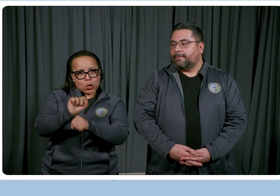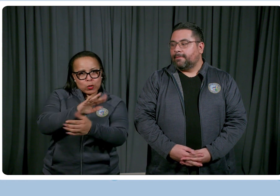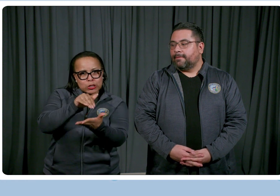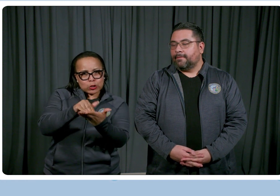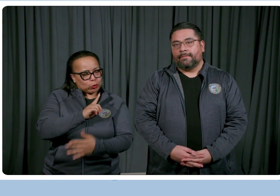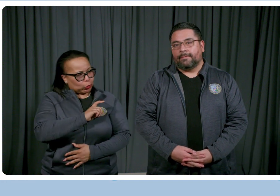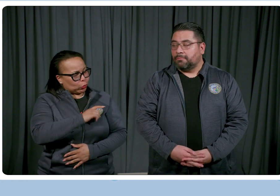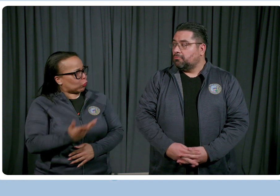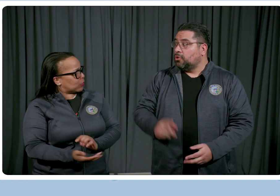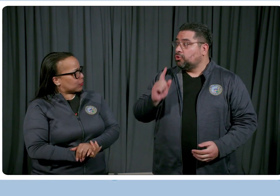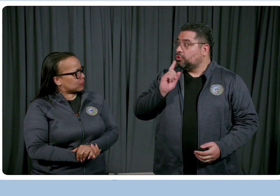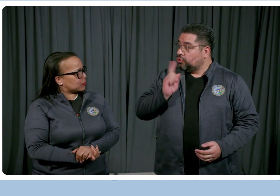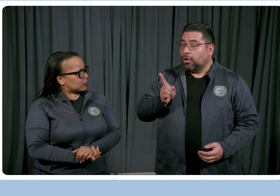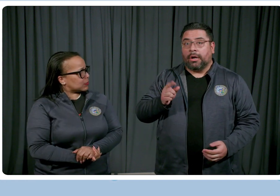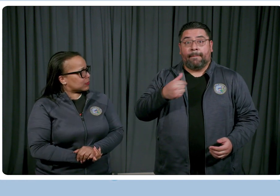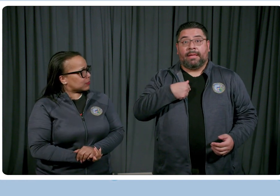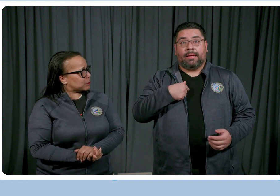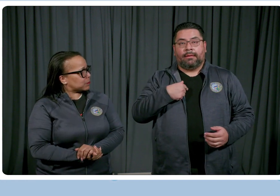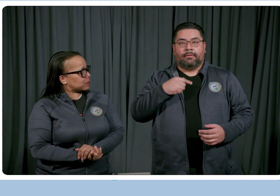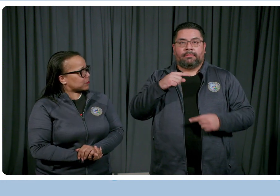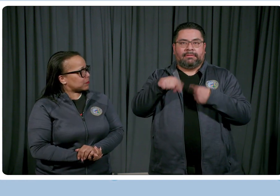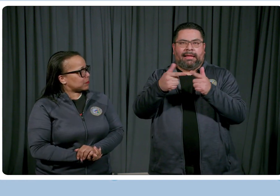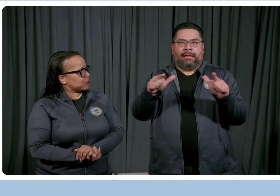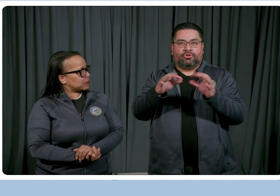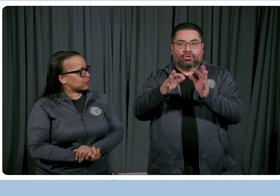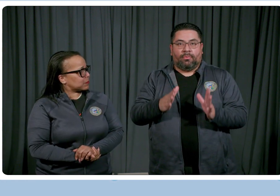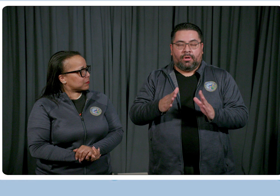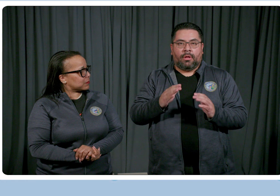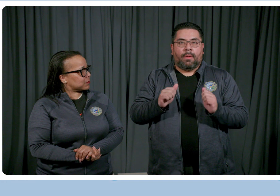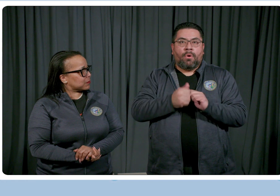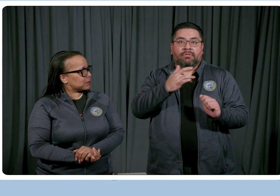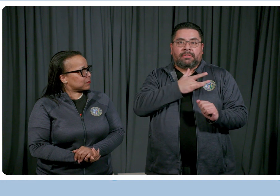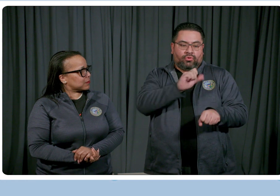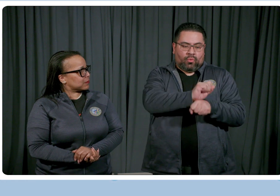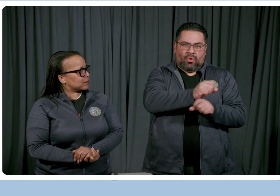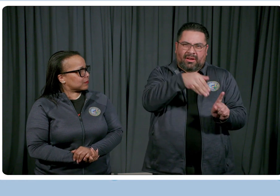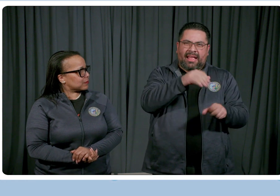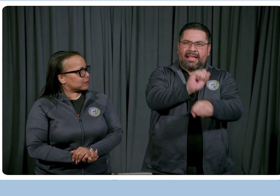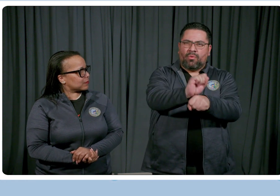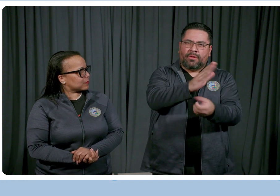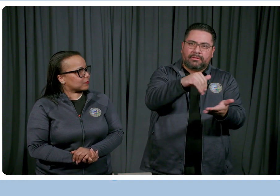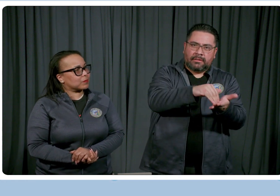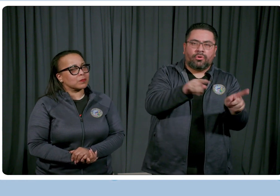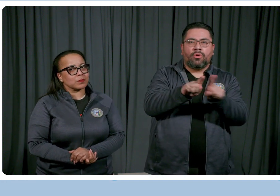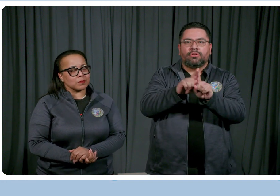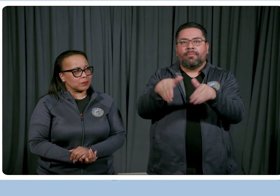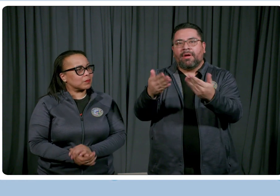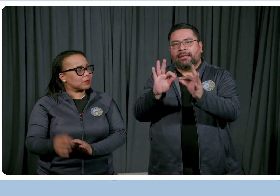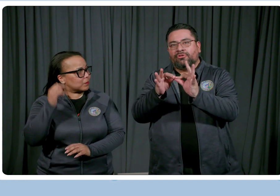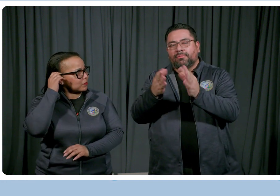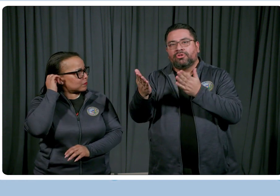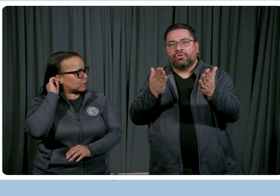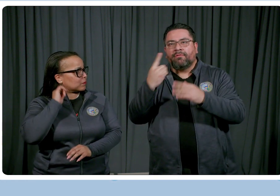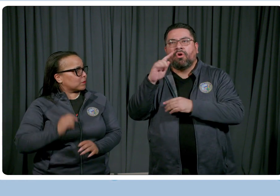Career Center? Sure. So I am the sign language interpreter that's mostly works at the Career Center, but I also provide